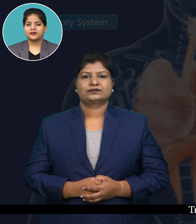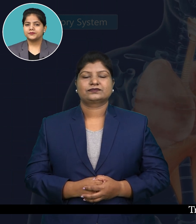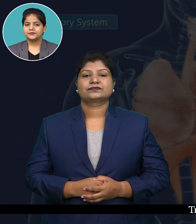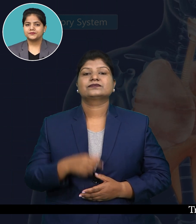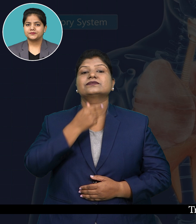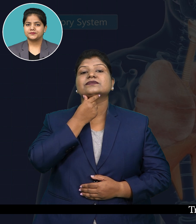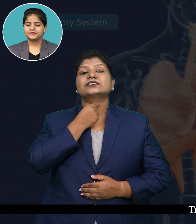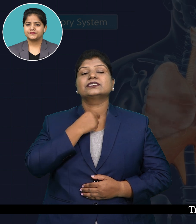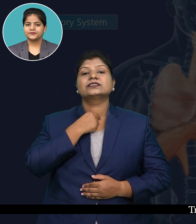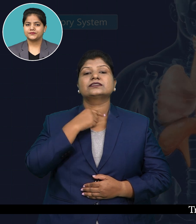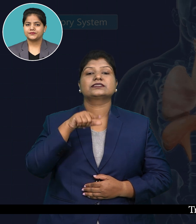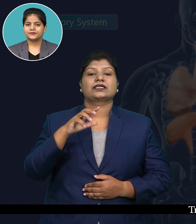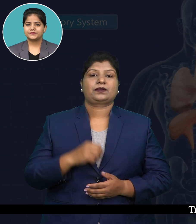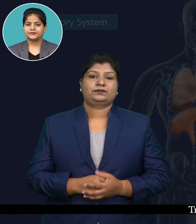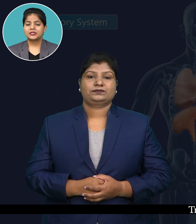trachea,